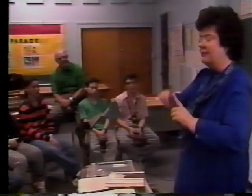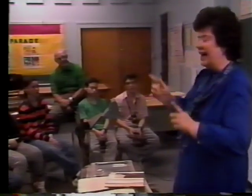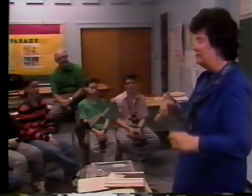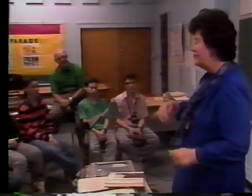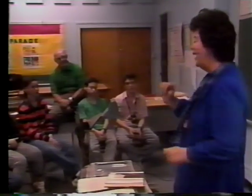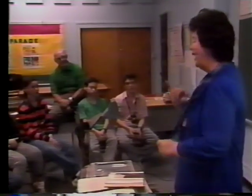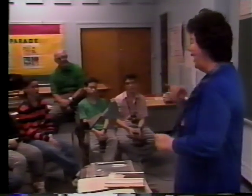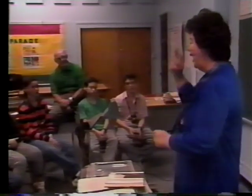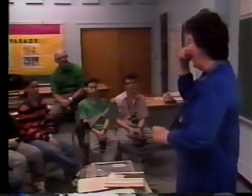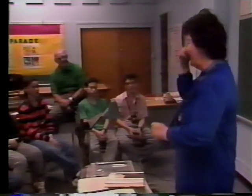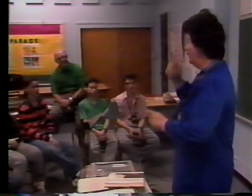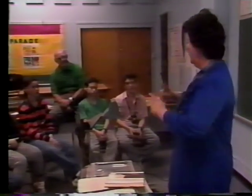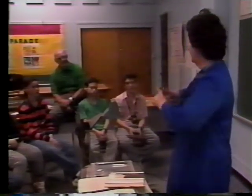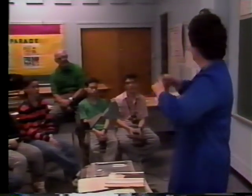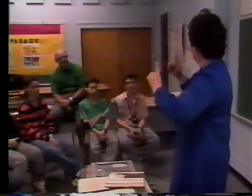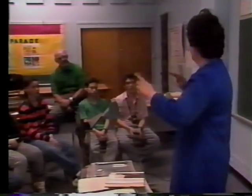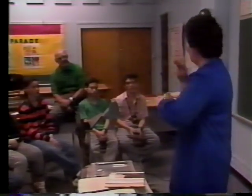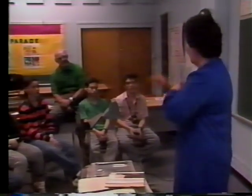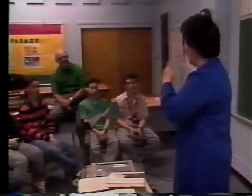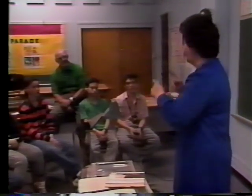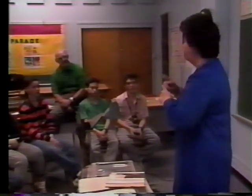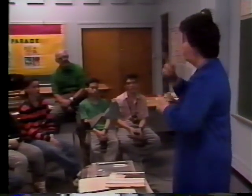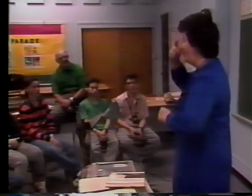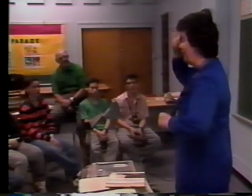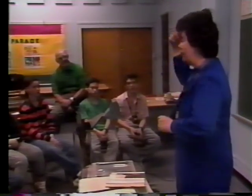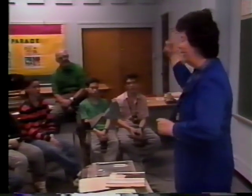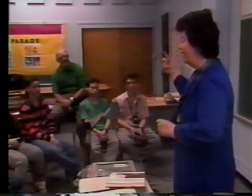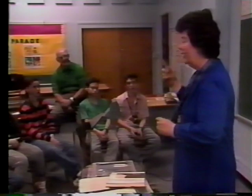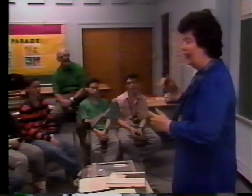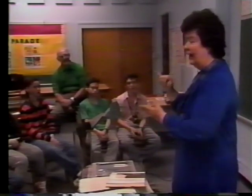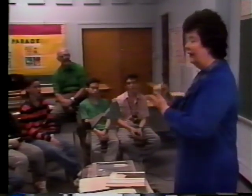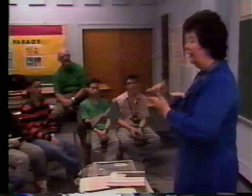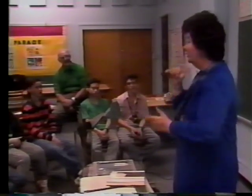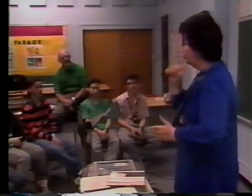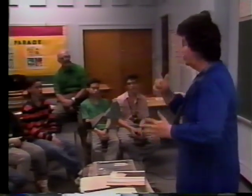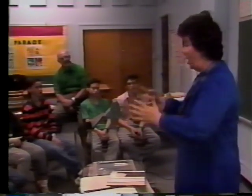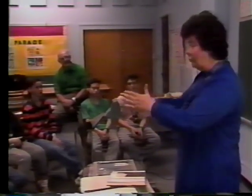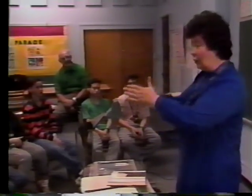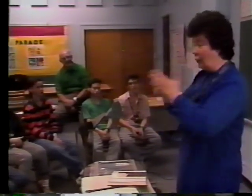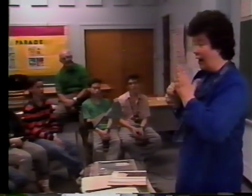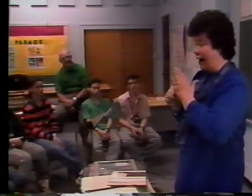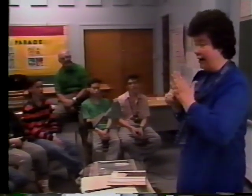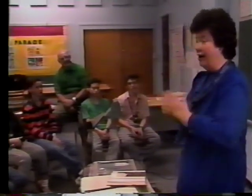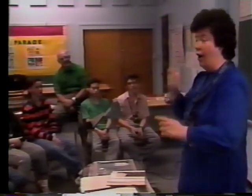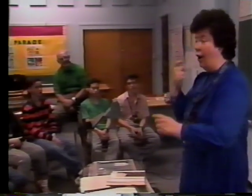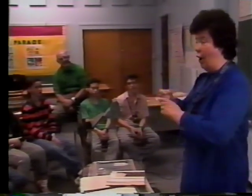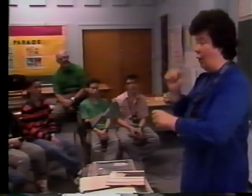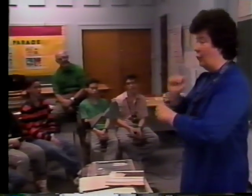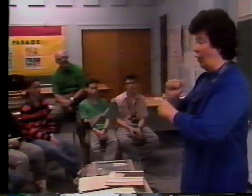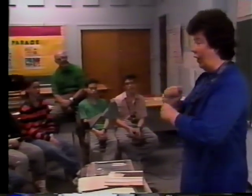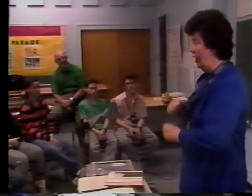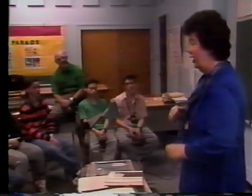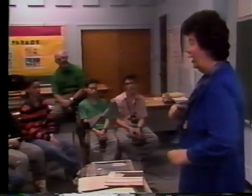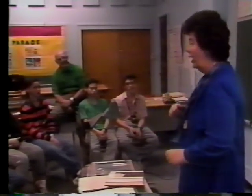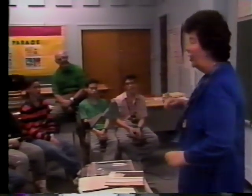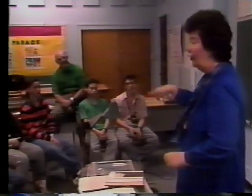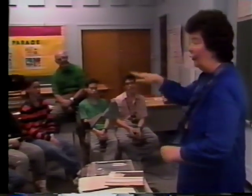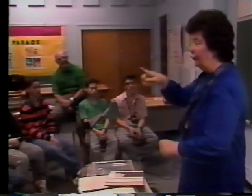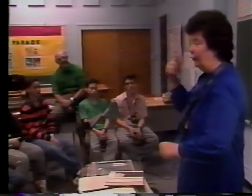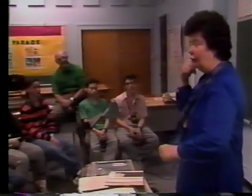But I can think of a different kind of dream that does not require hard work. You've